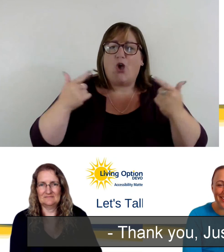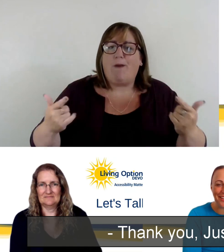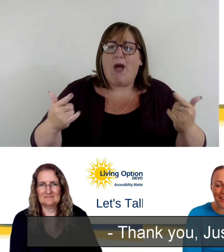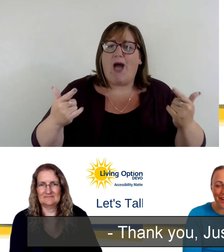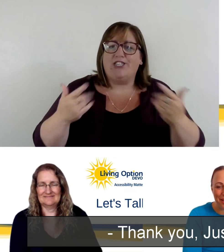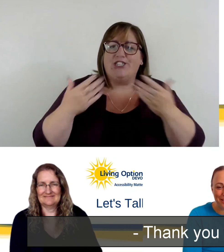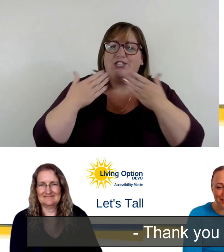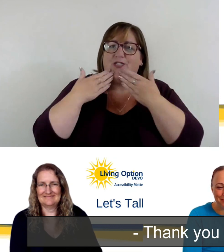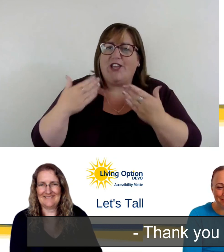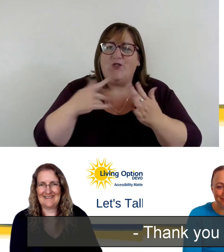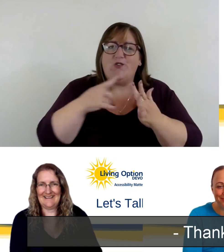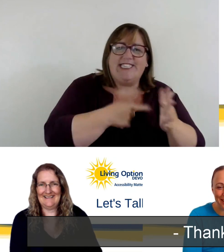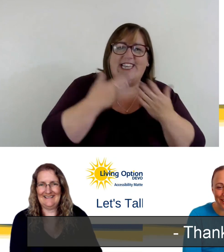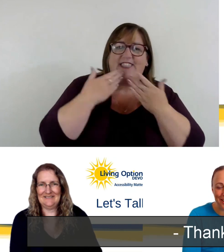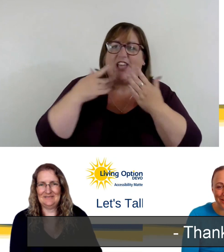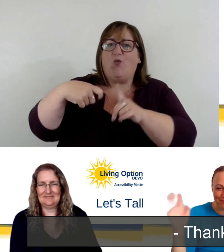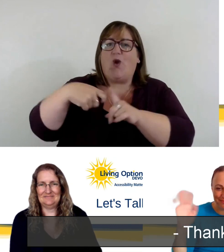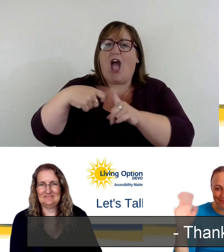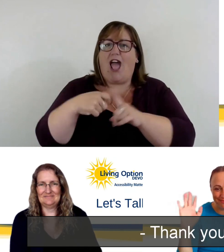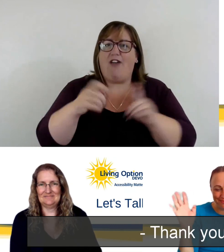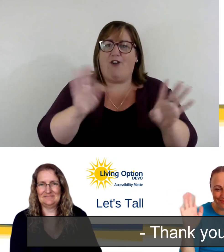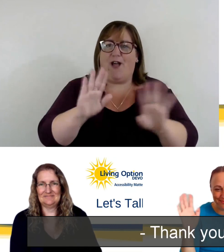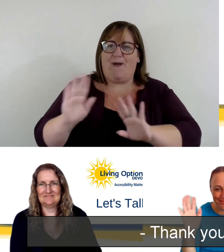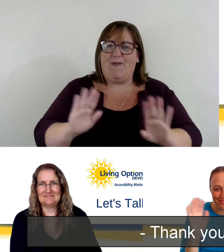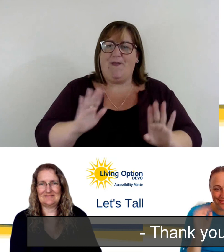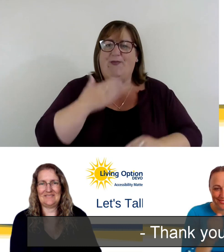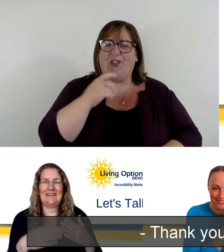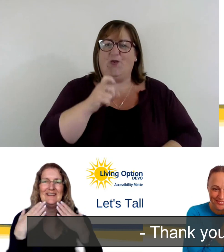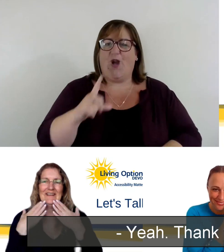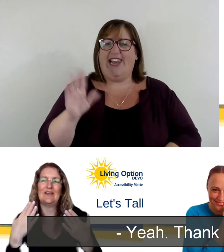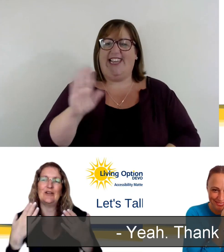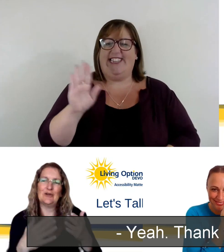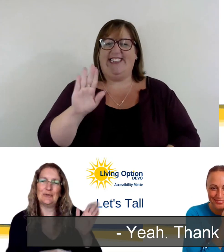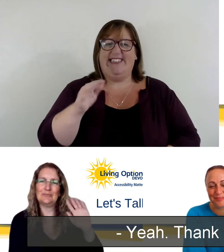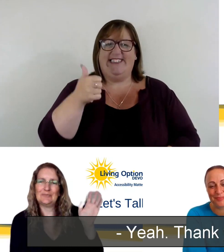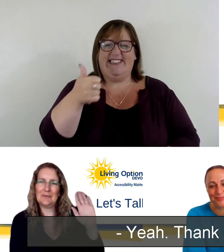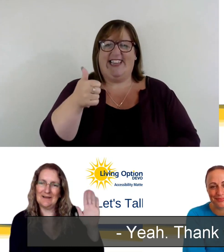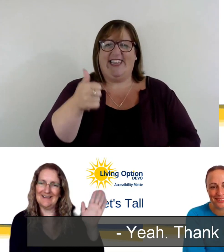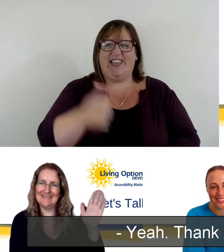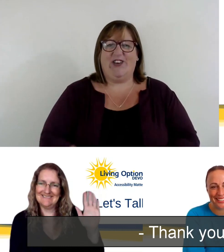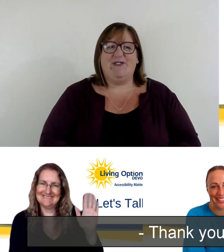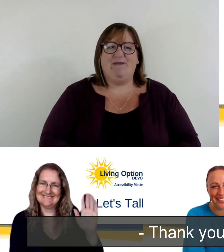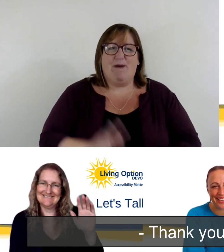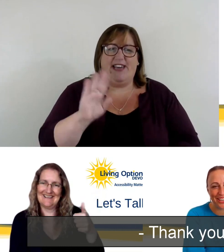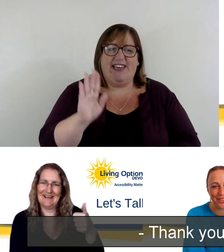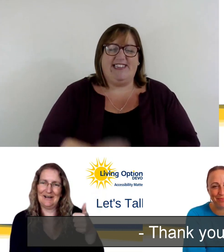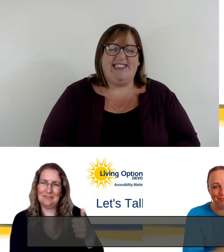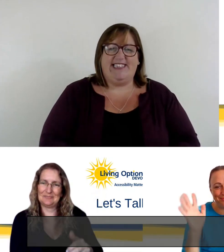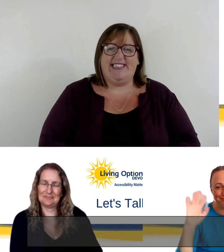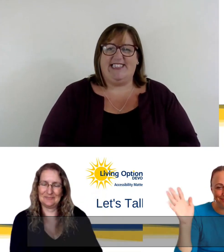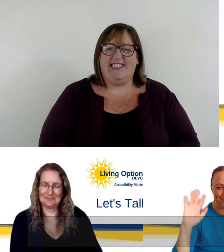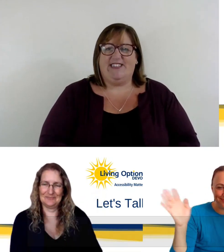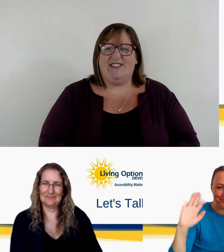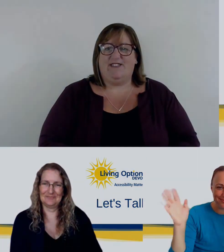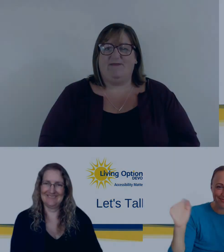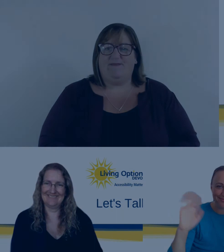you, Justine and Keira. Thank you. Thank you, Carleen. Yeah, thank you, Carleen. Thank you. Bye-bye.